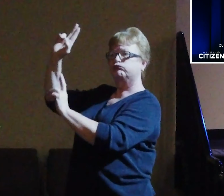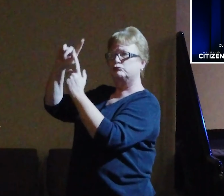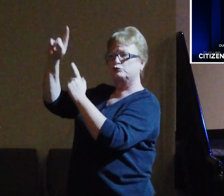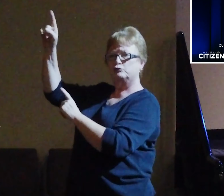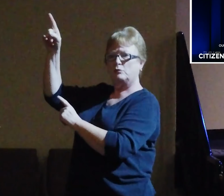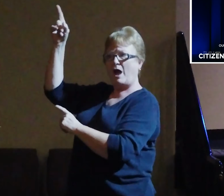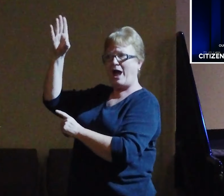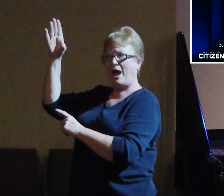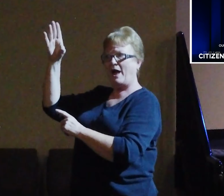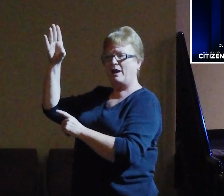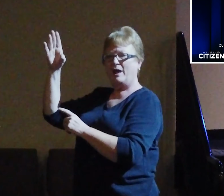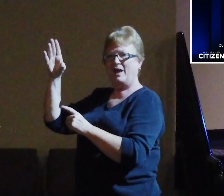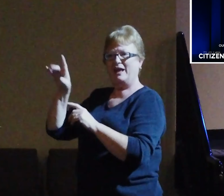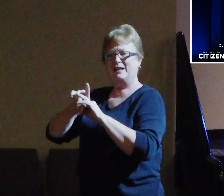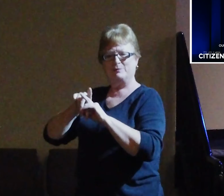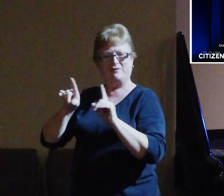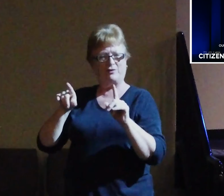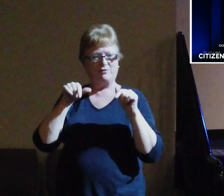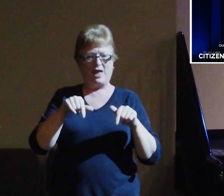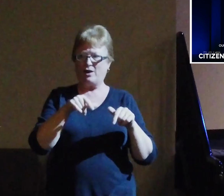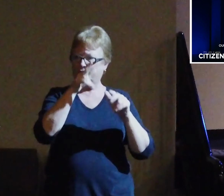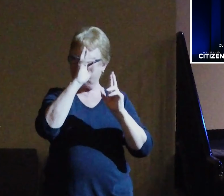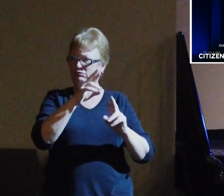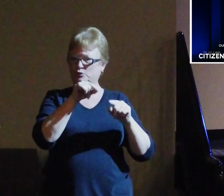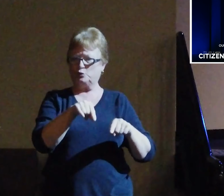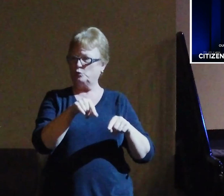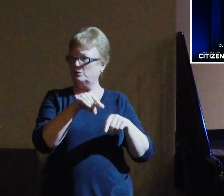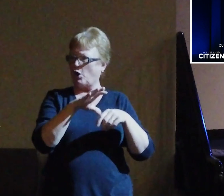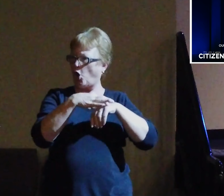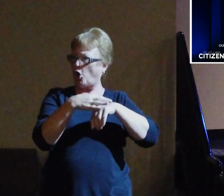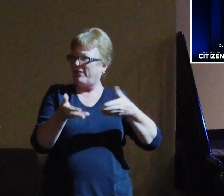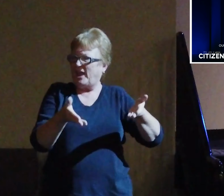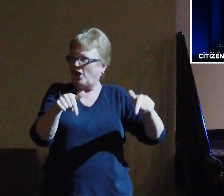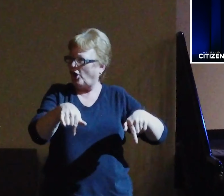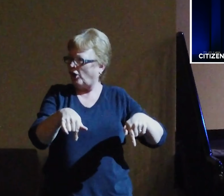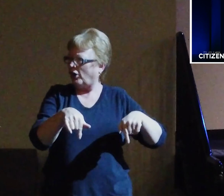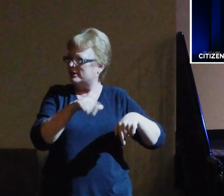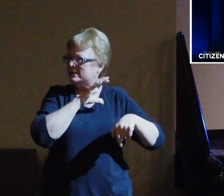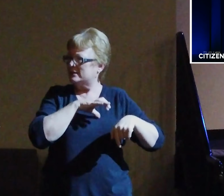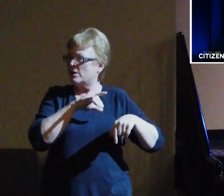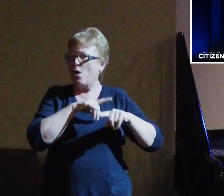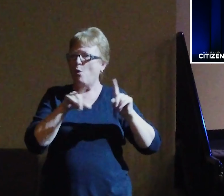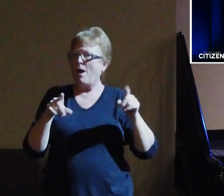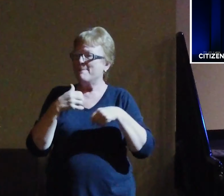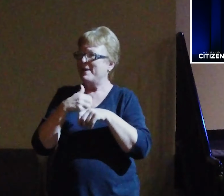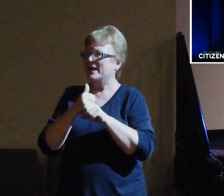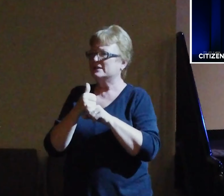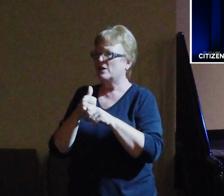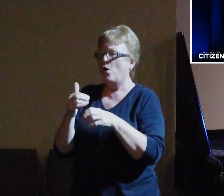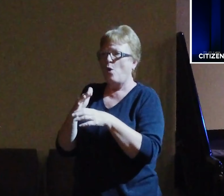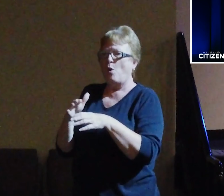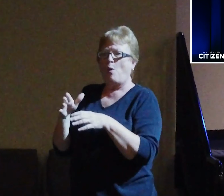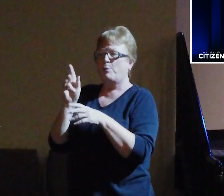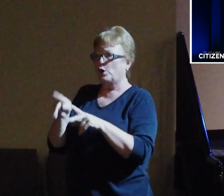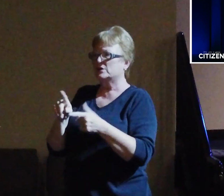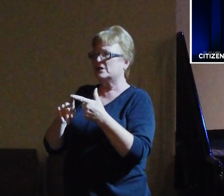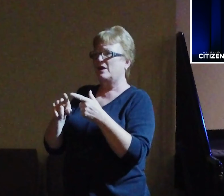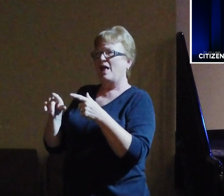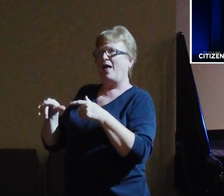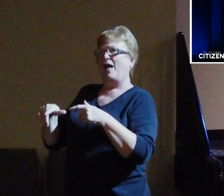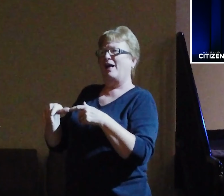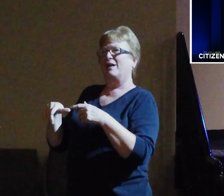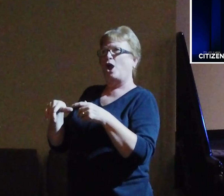our earthly citizenship. But what makes a worthy citizen of Christ's kingdom? What should a